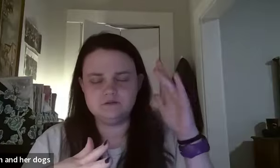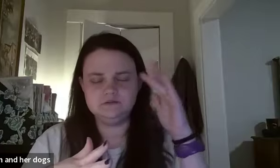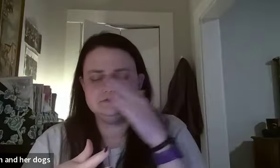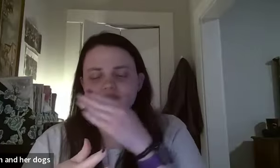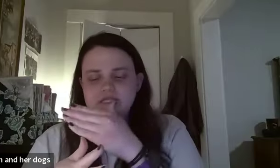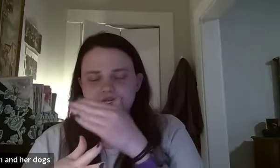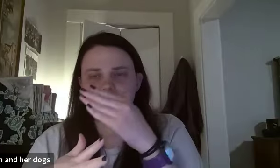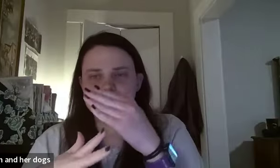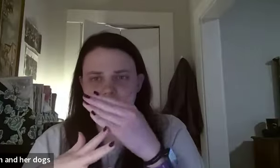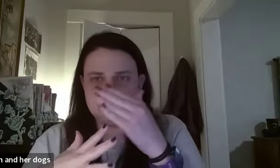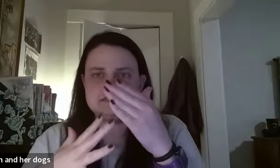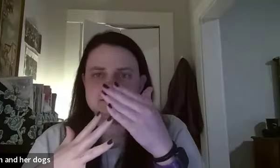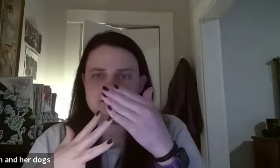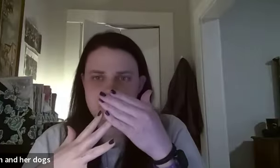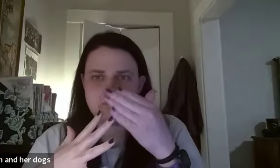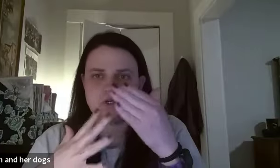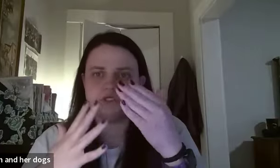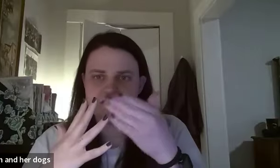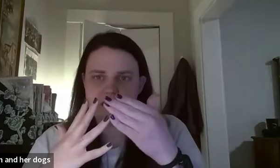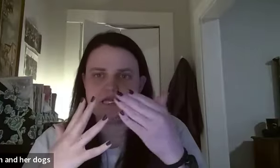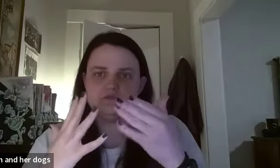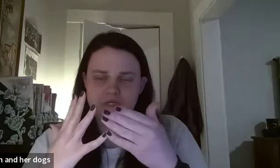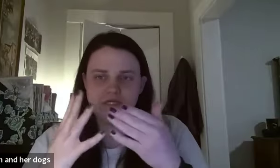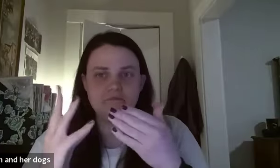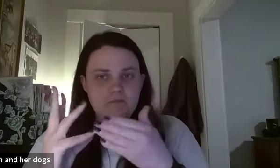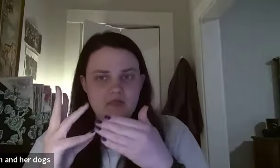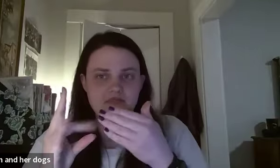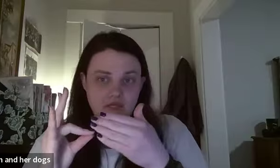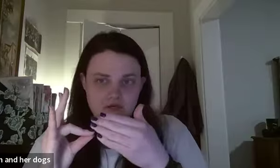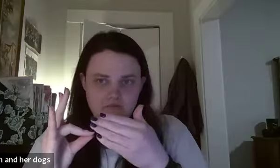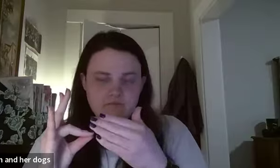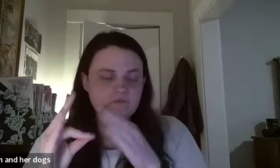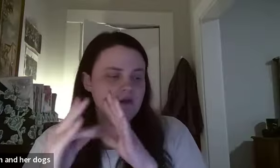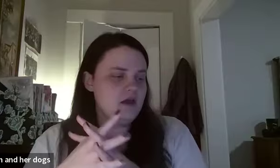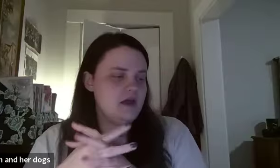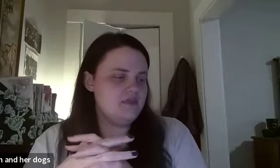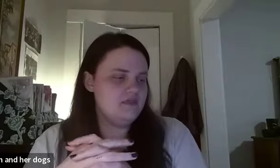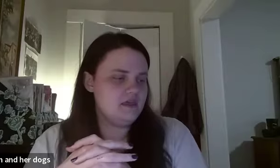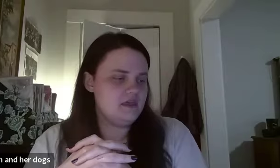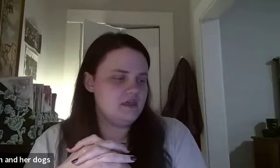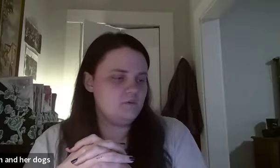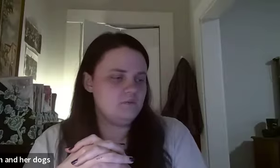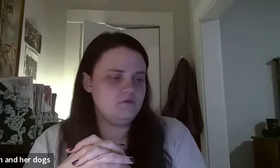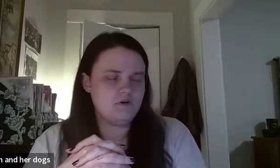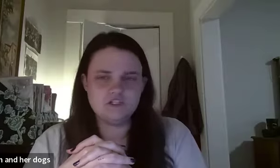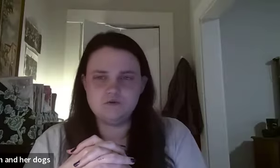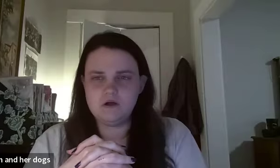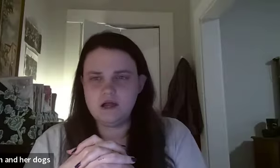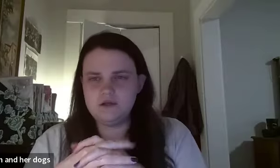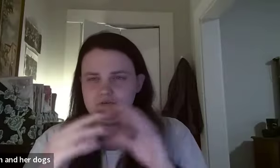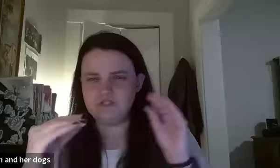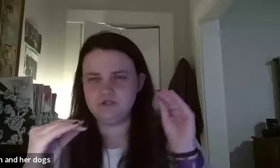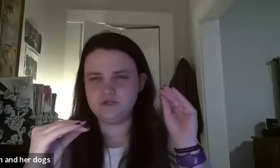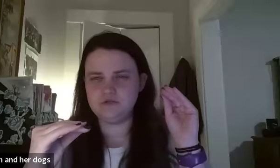or seconds, minutes, hour, days, week, month, year. And then we'll move on to our how you would do